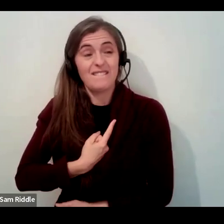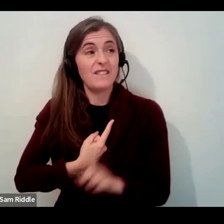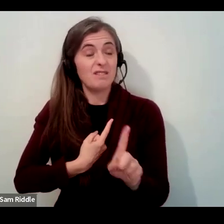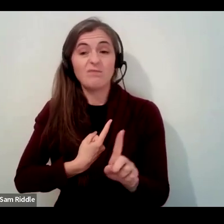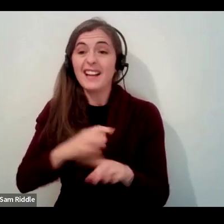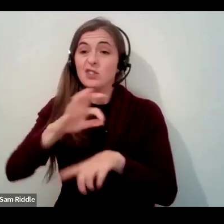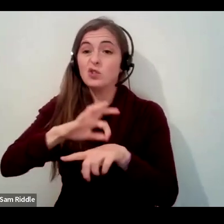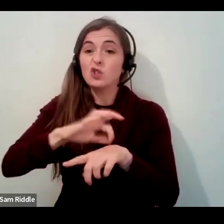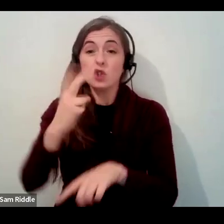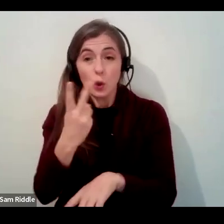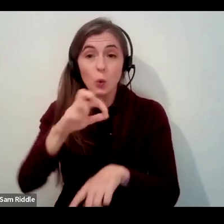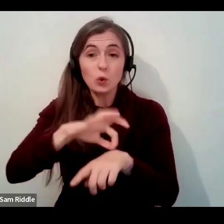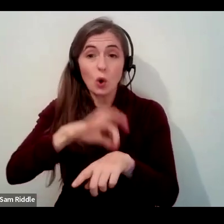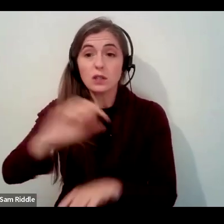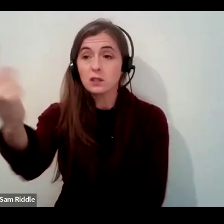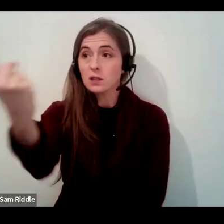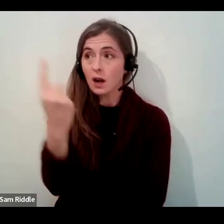put a DNR on